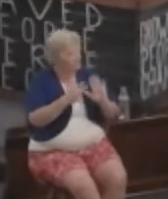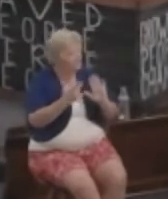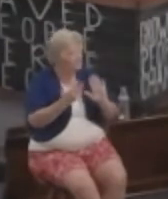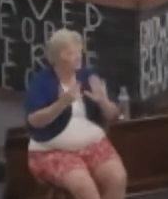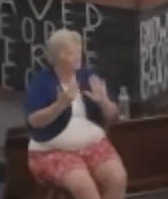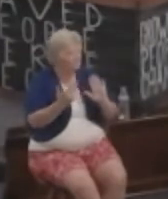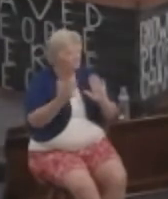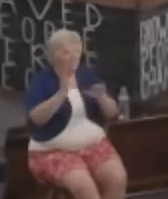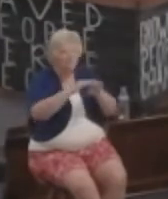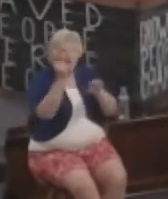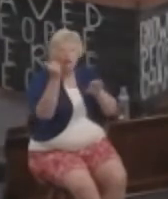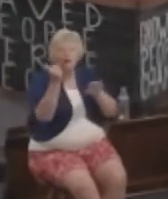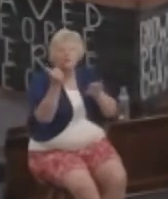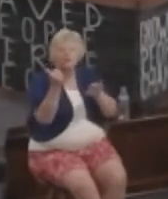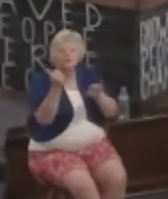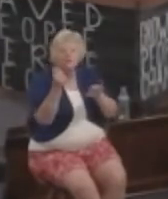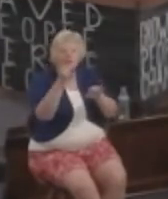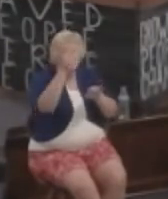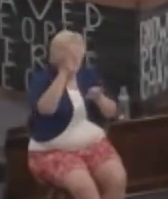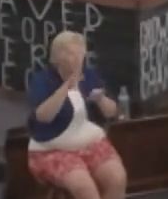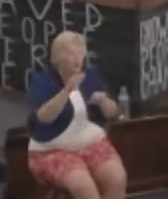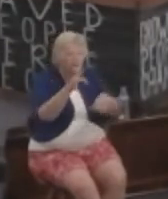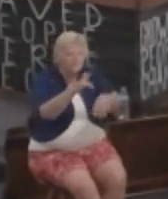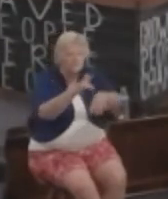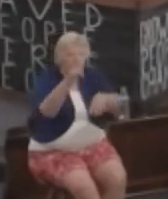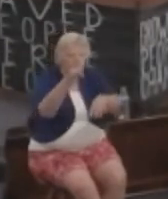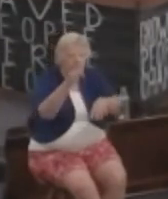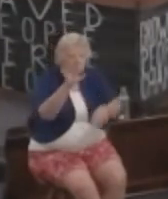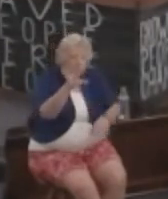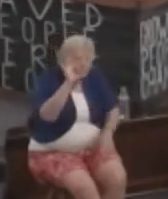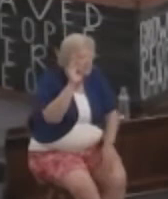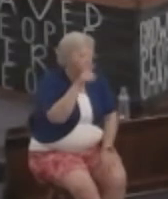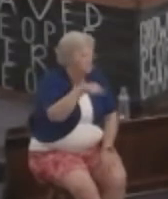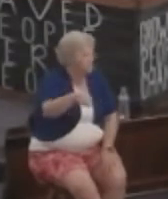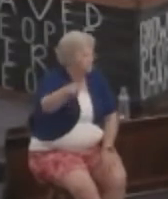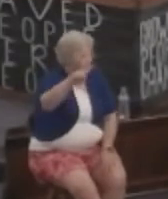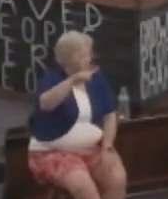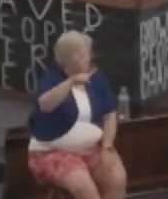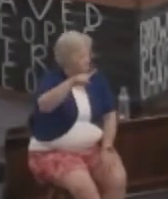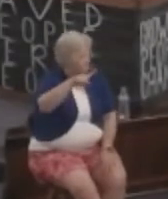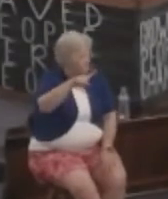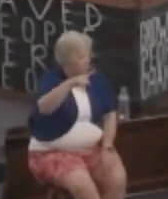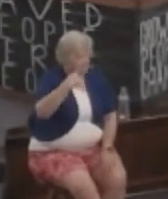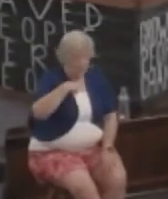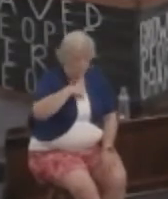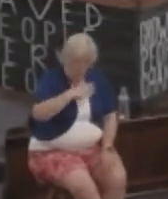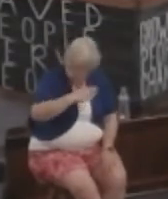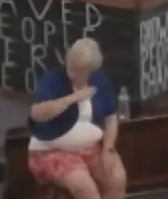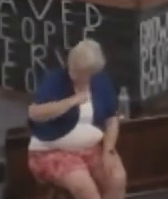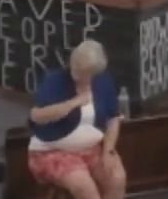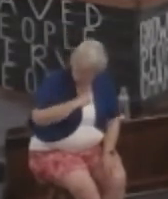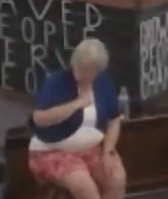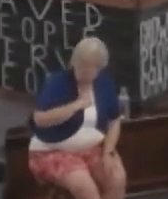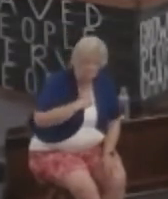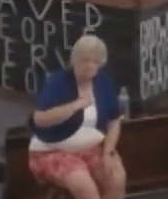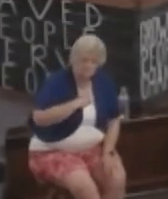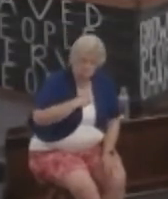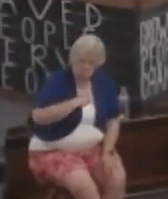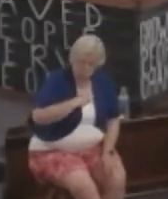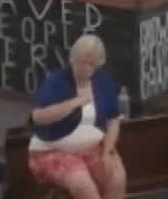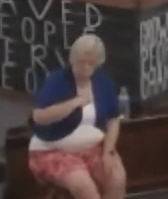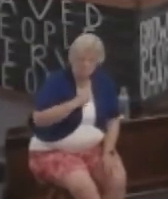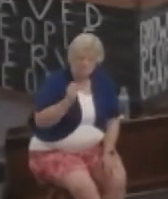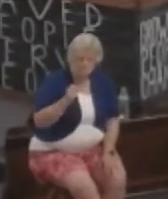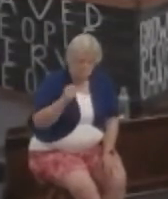Pastor is a calling that God has placed upon us. And that we accepted. And